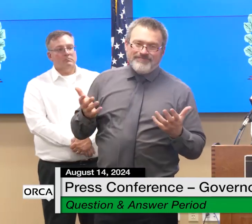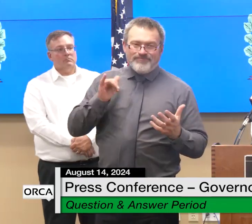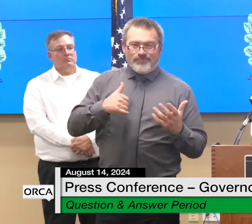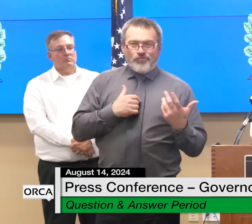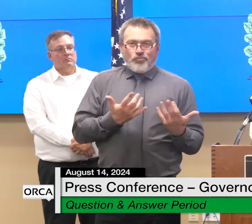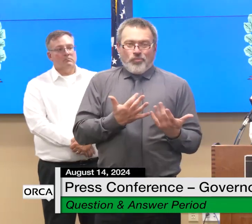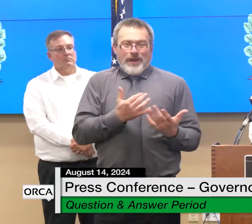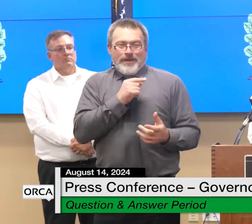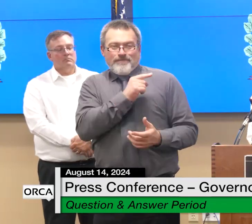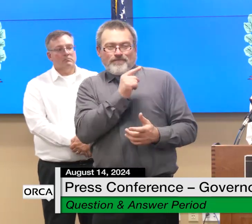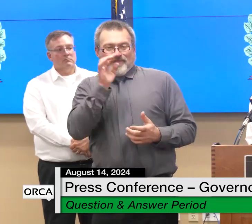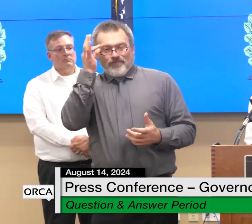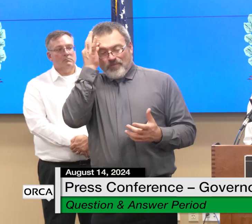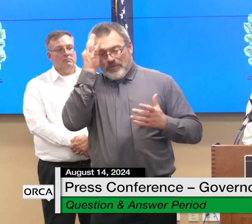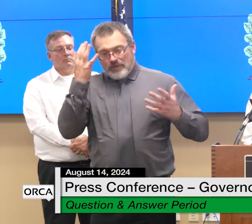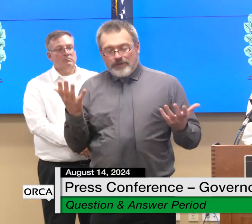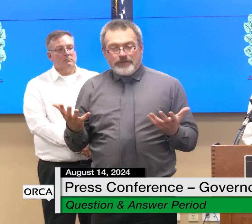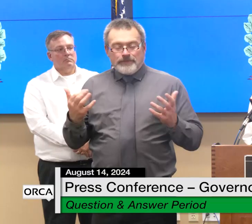fatigue, and